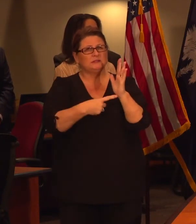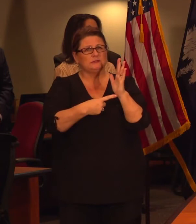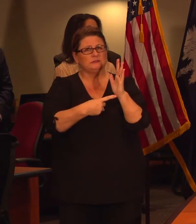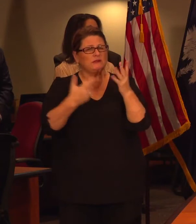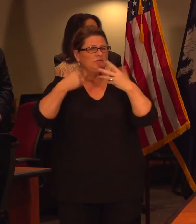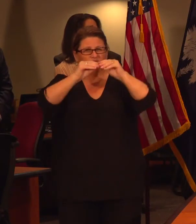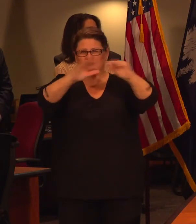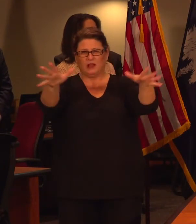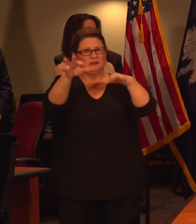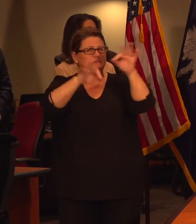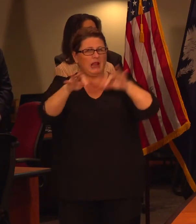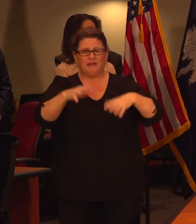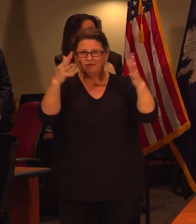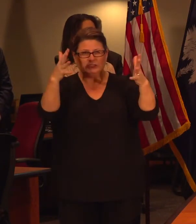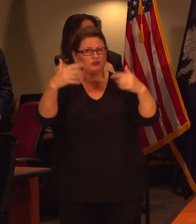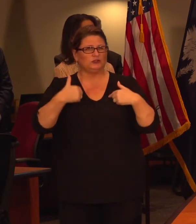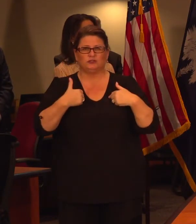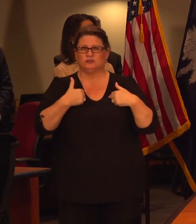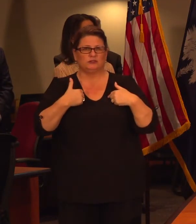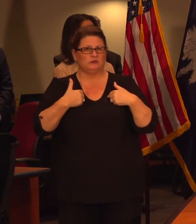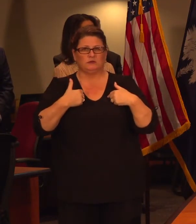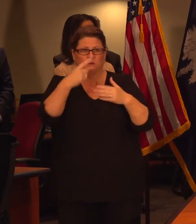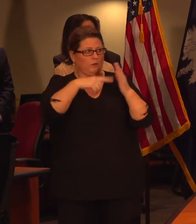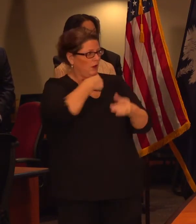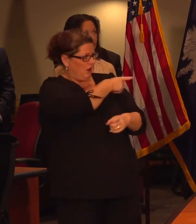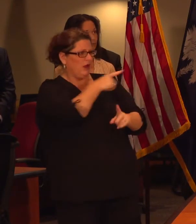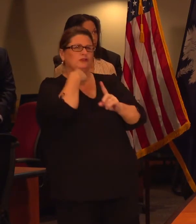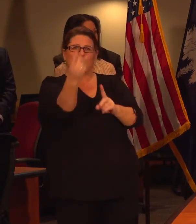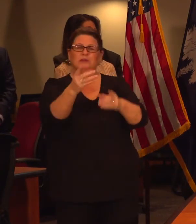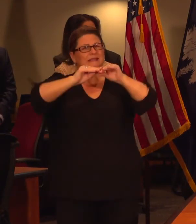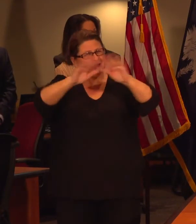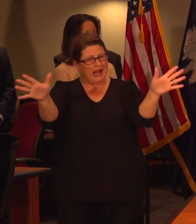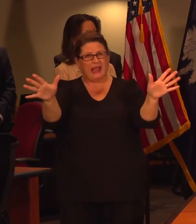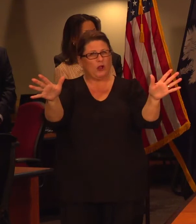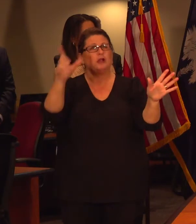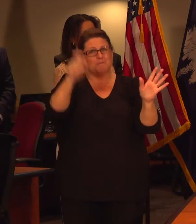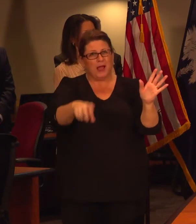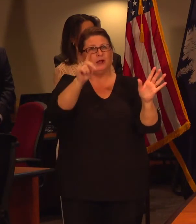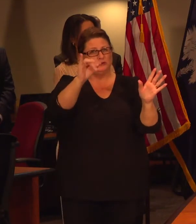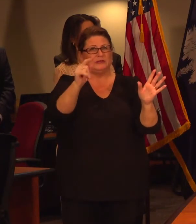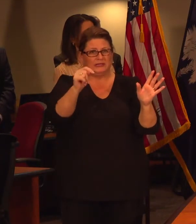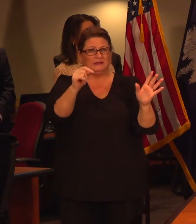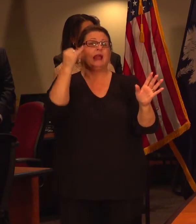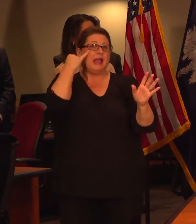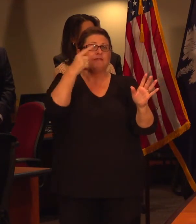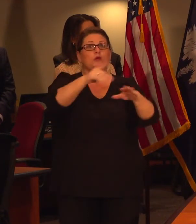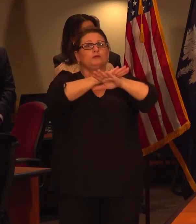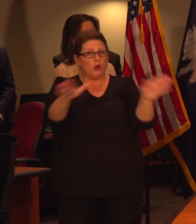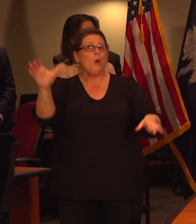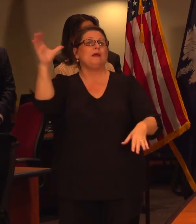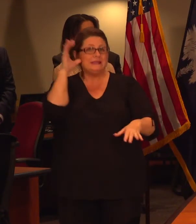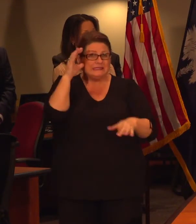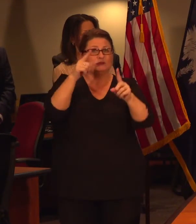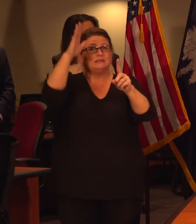clear. The orders we've issued are clear. What you've heard from these people today is clear. We have to do it. If people do not comply, then we'll take